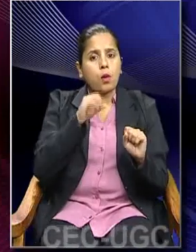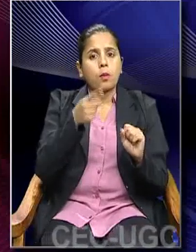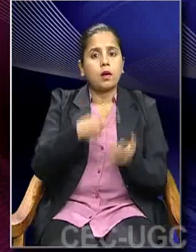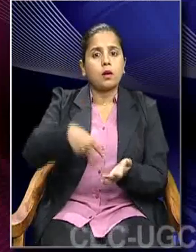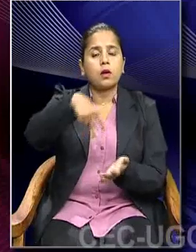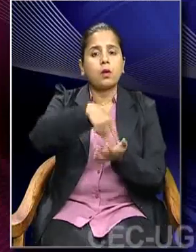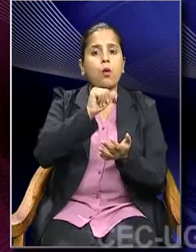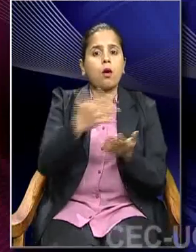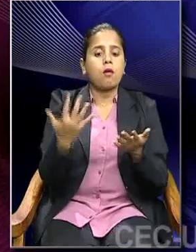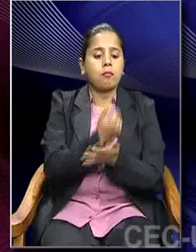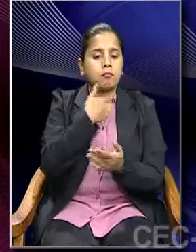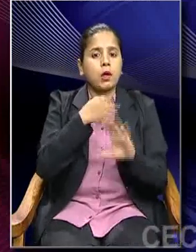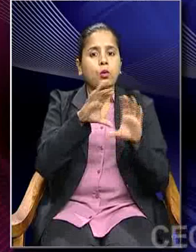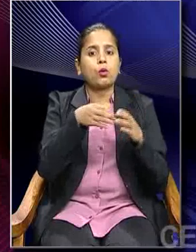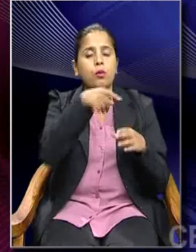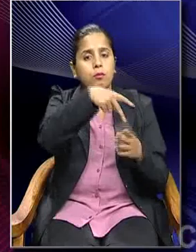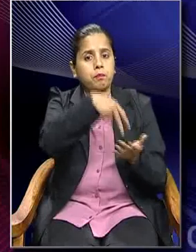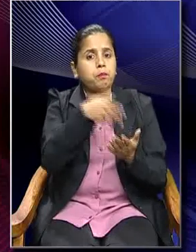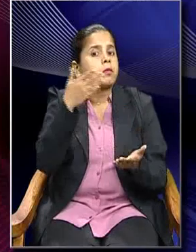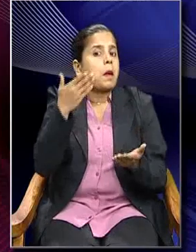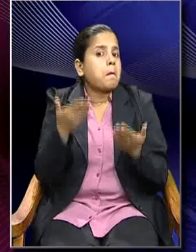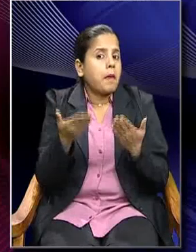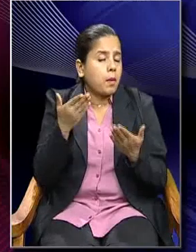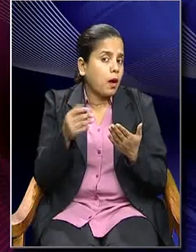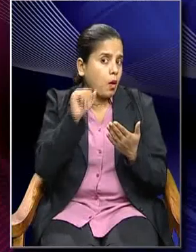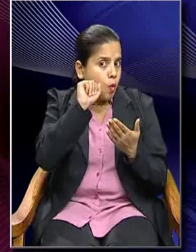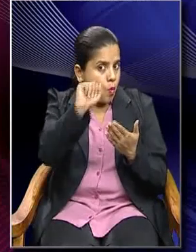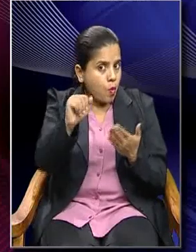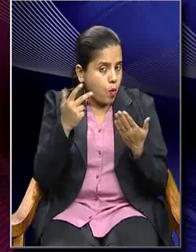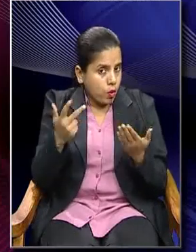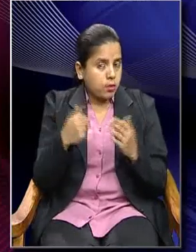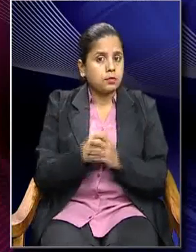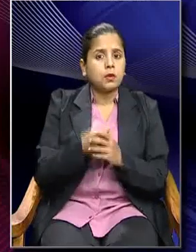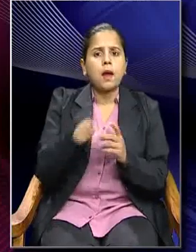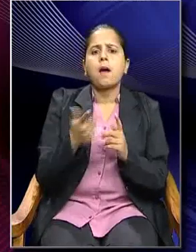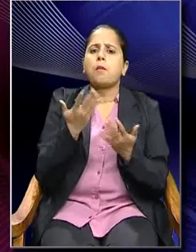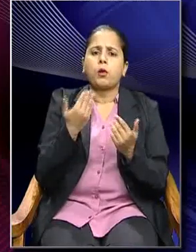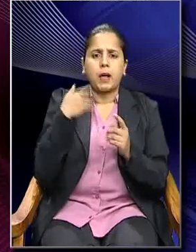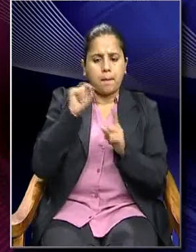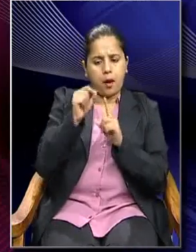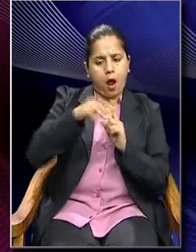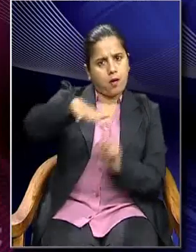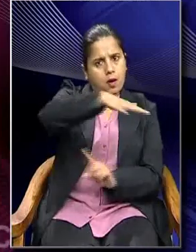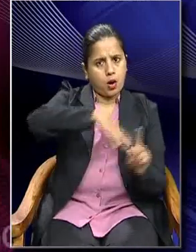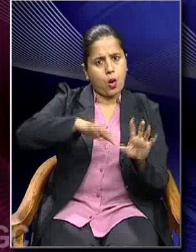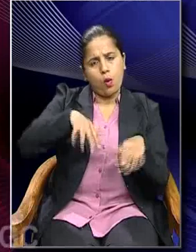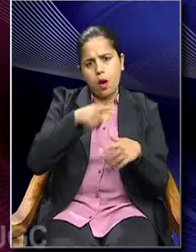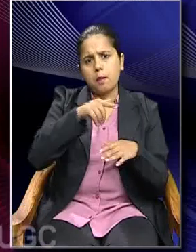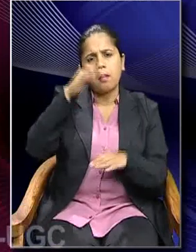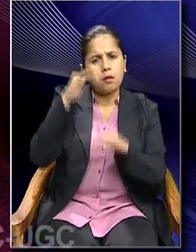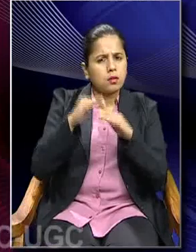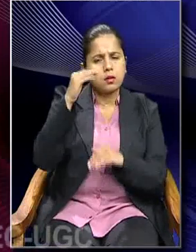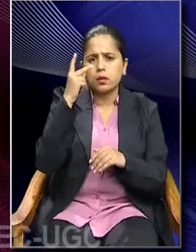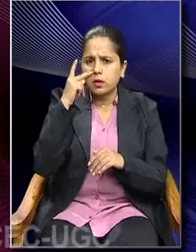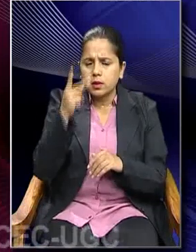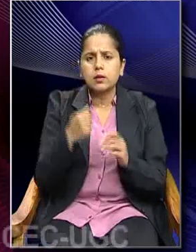your occupational group. It could be also in the private sphere, but more or less it is with reference